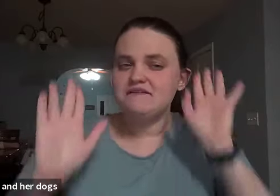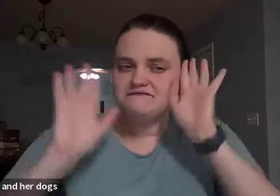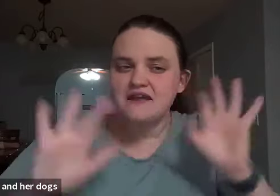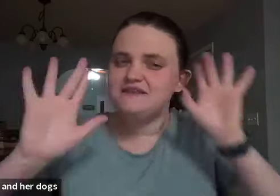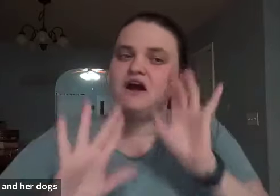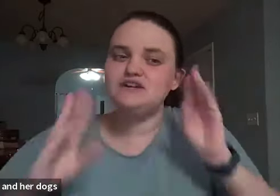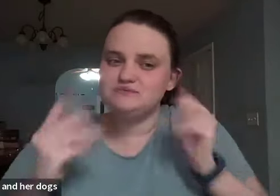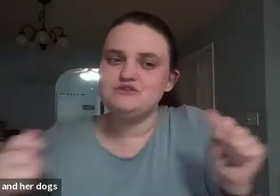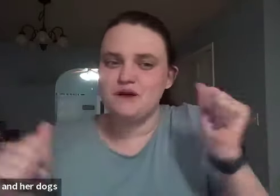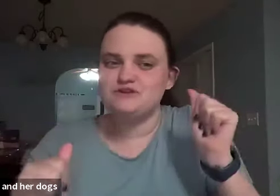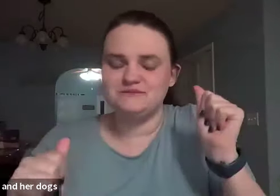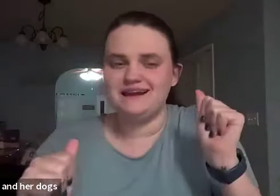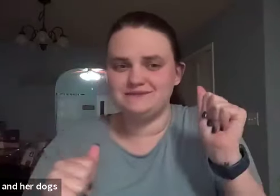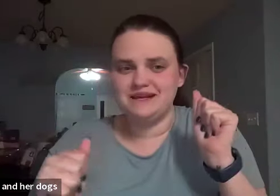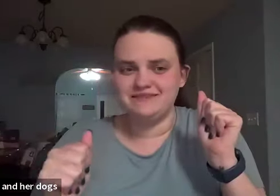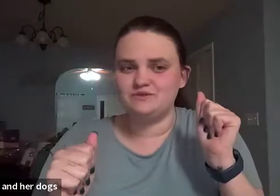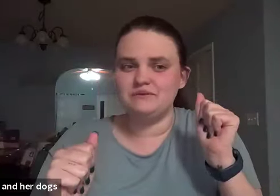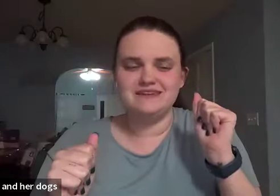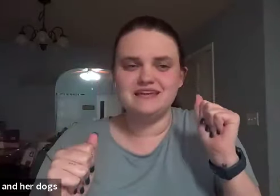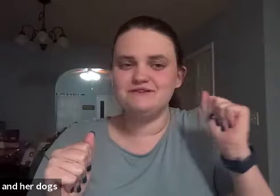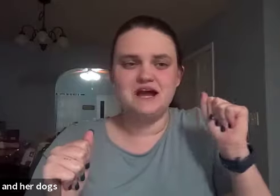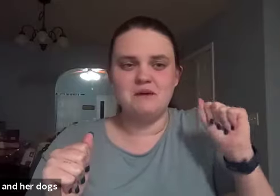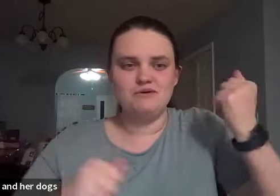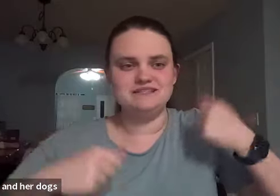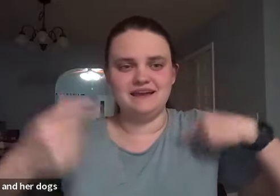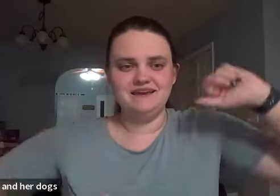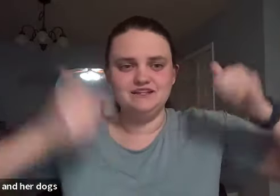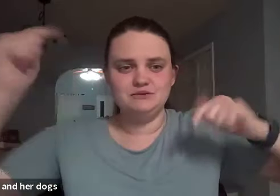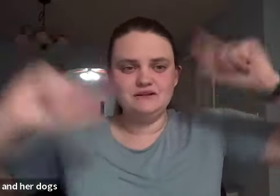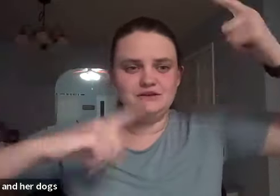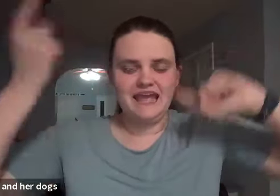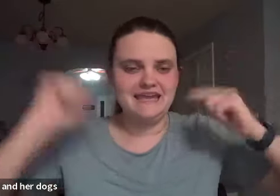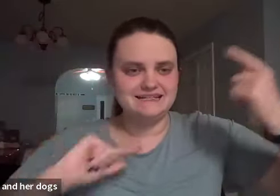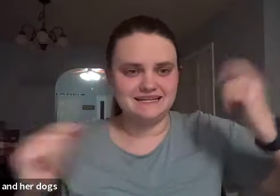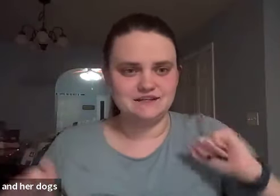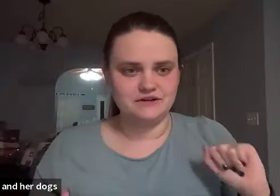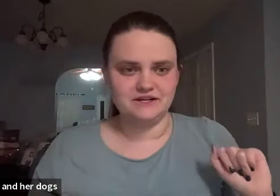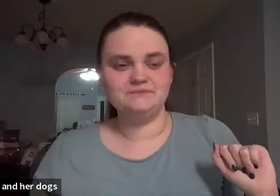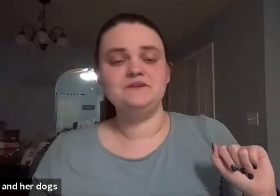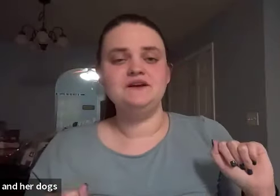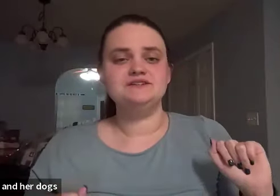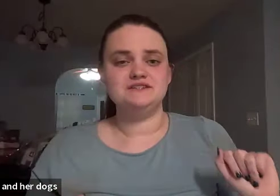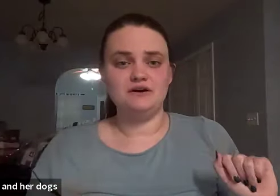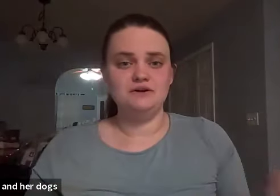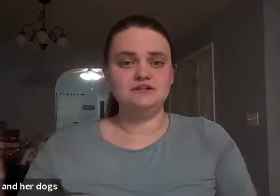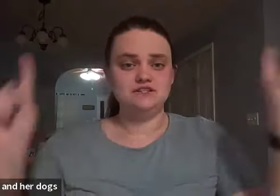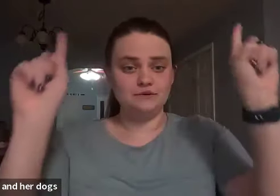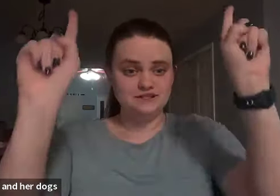think I've finally gotten a smoother motion about explaining this one, but this every time I'm always like doing a little like hand dance over here. So start with